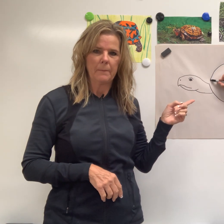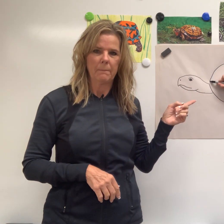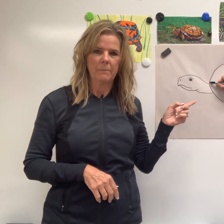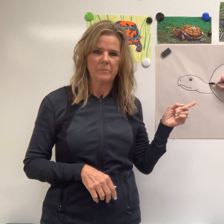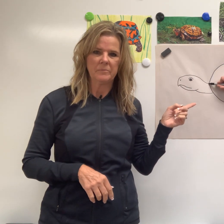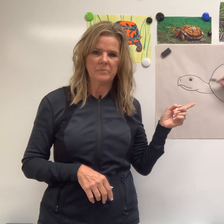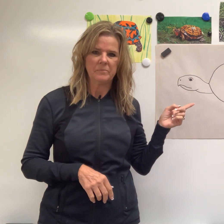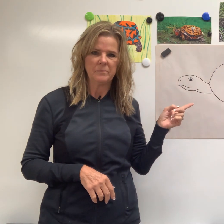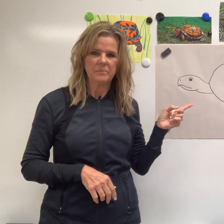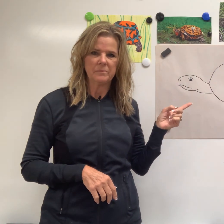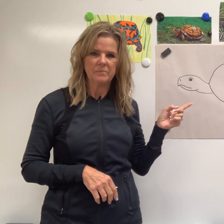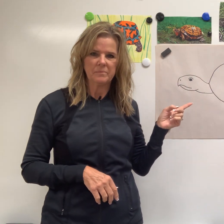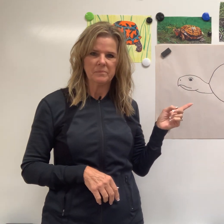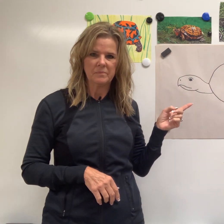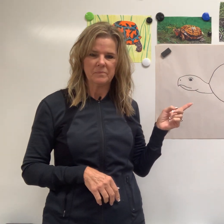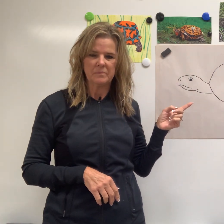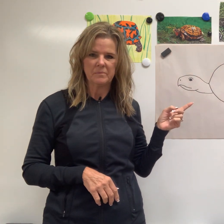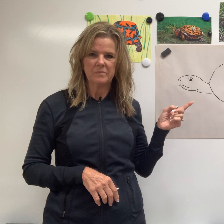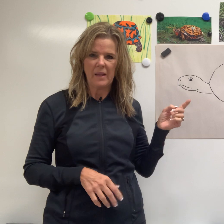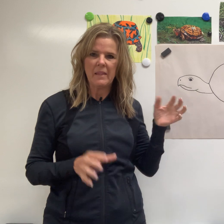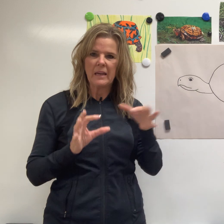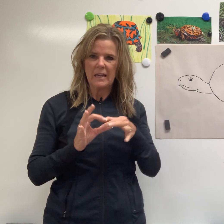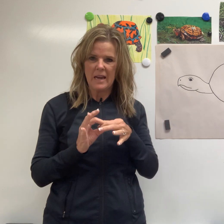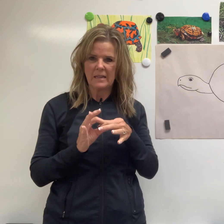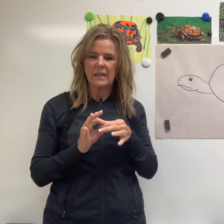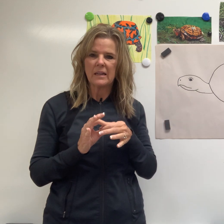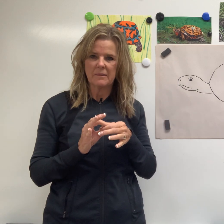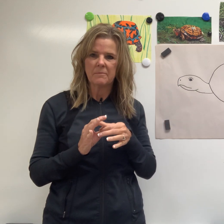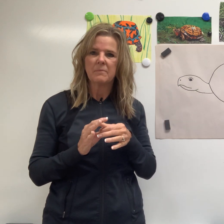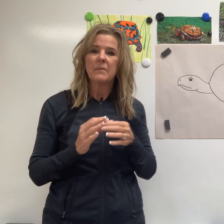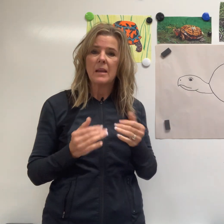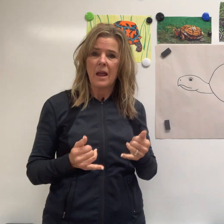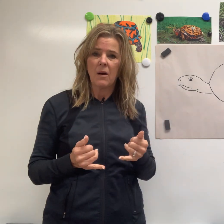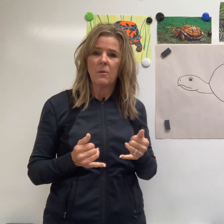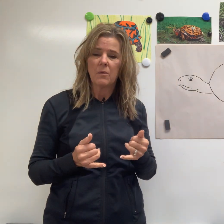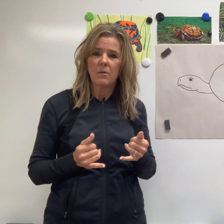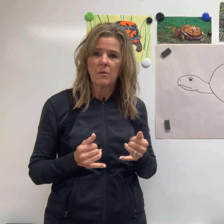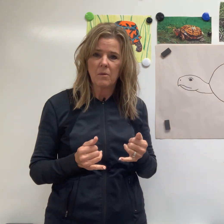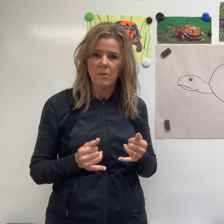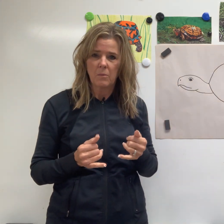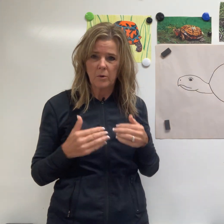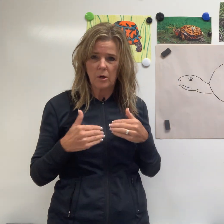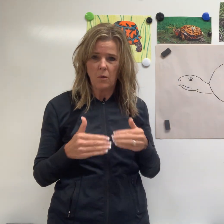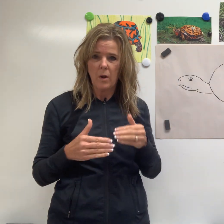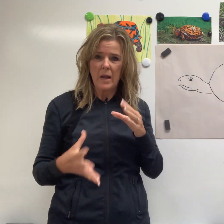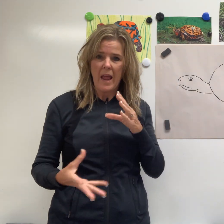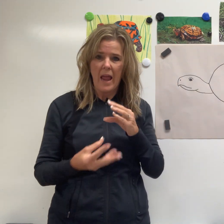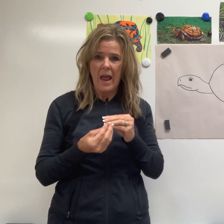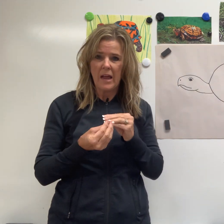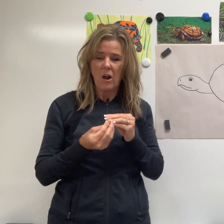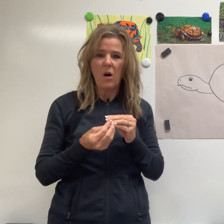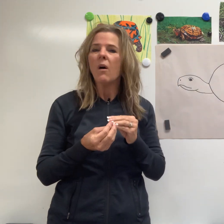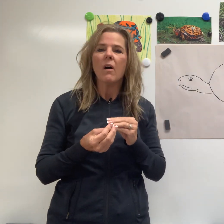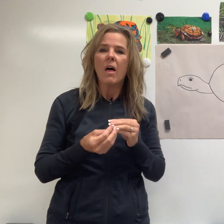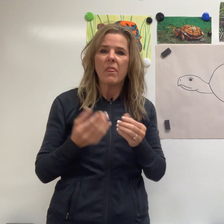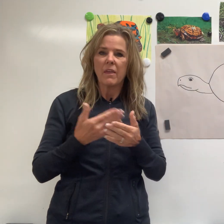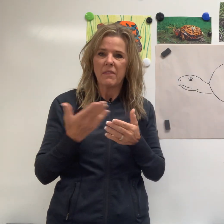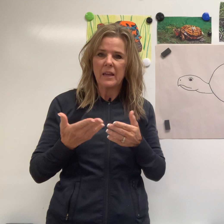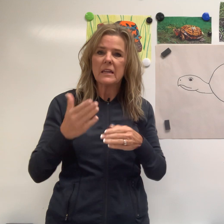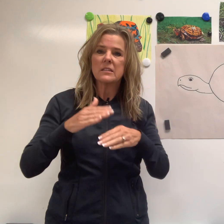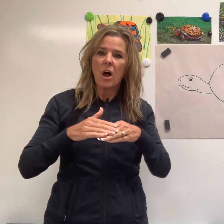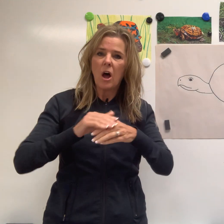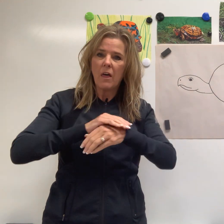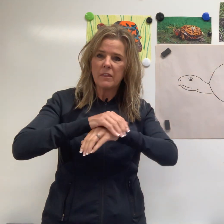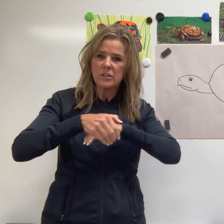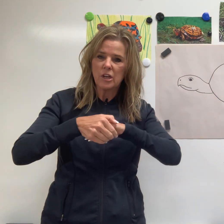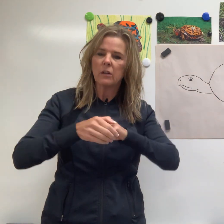it curve down and touch. Okay? Now, we're gonna go ahead and add all the detail on his shell in just a minute.